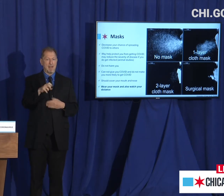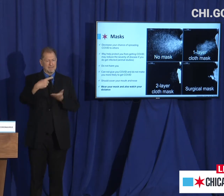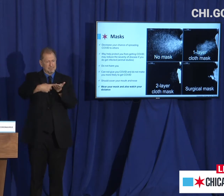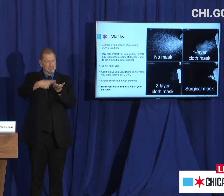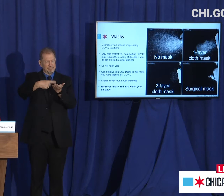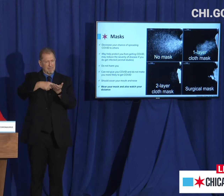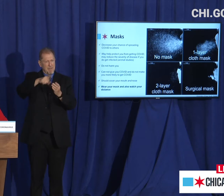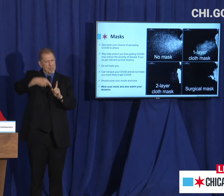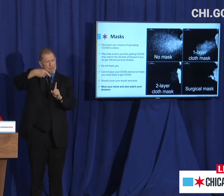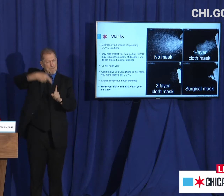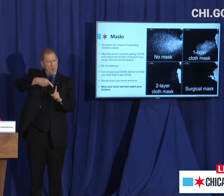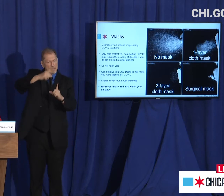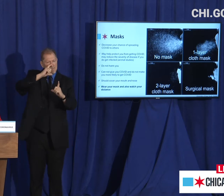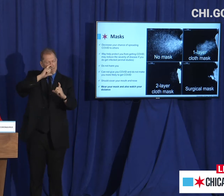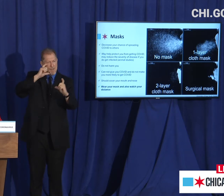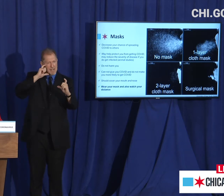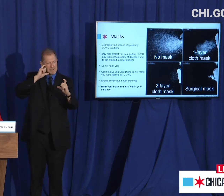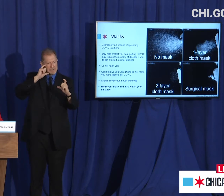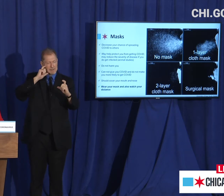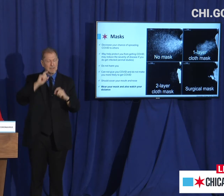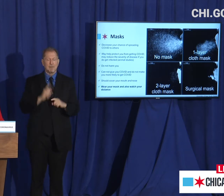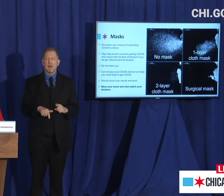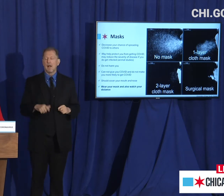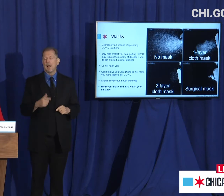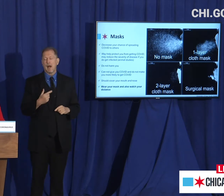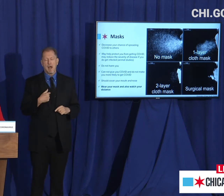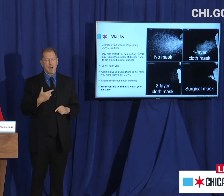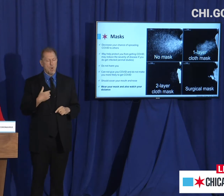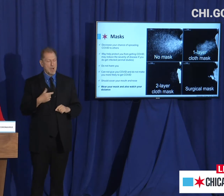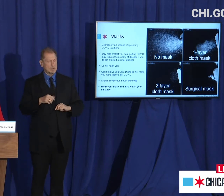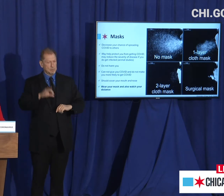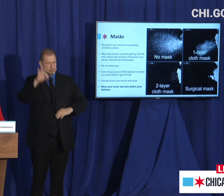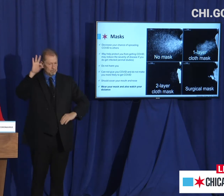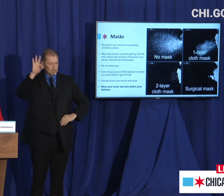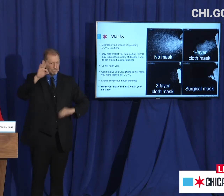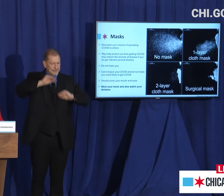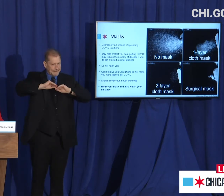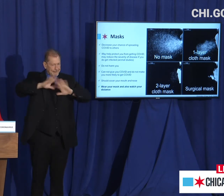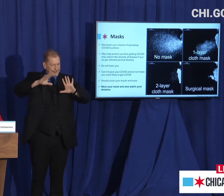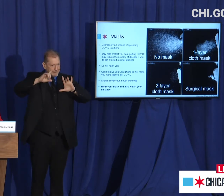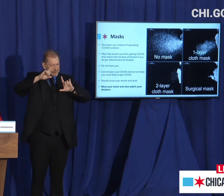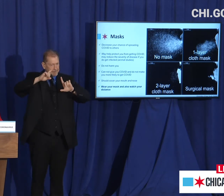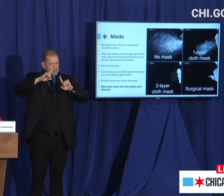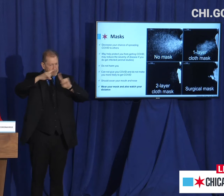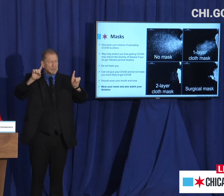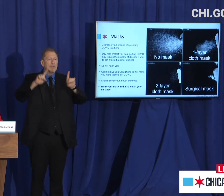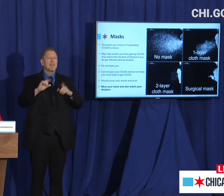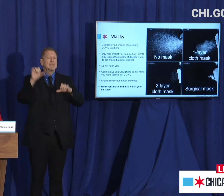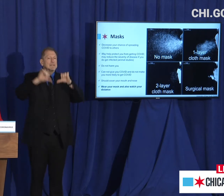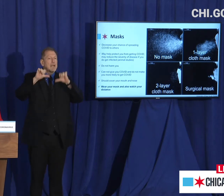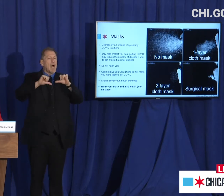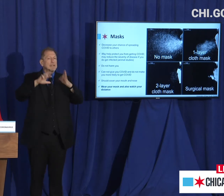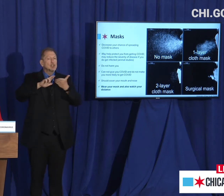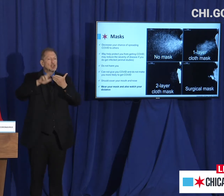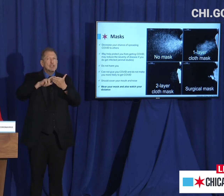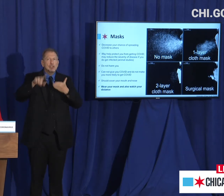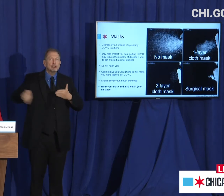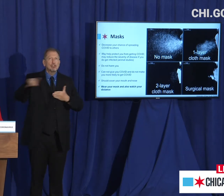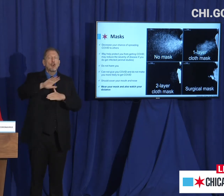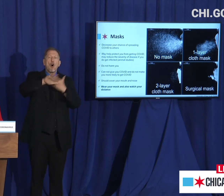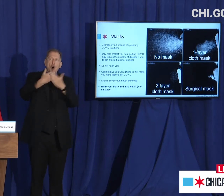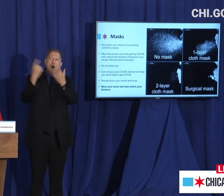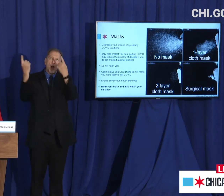around masks. But I want to be very clear that scientists agree that